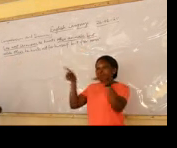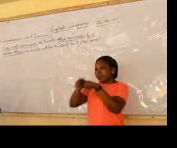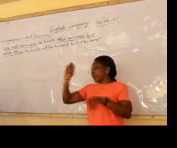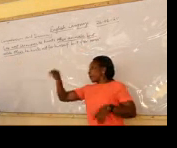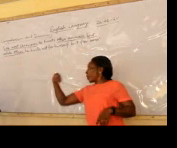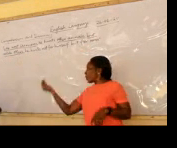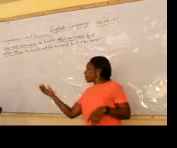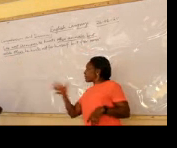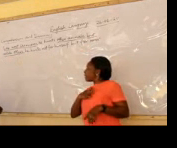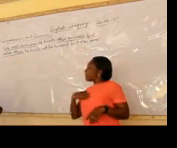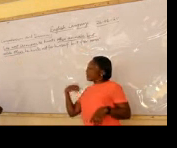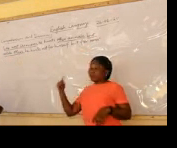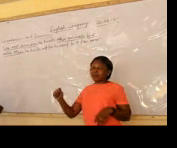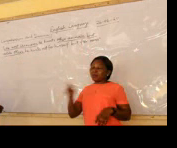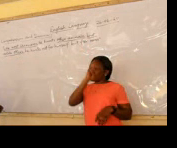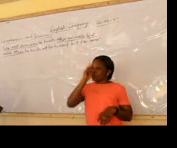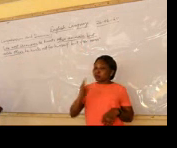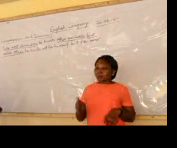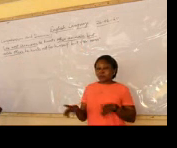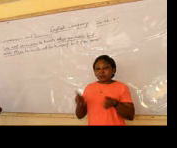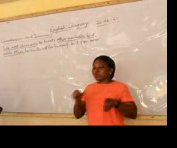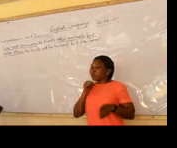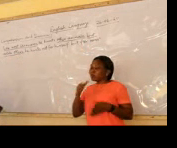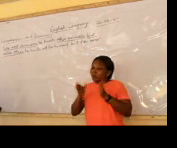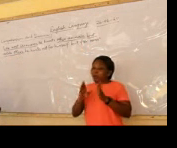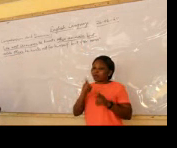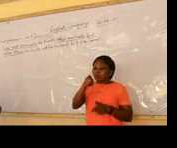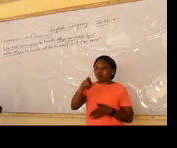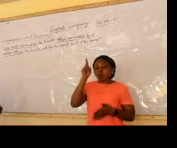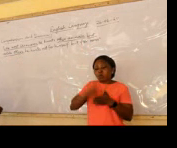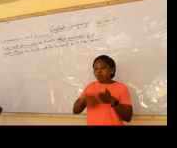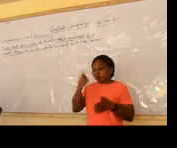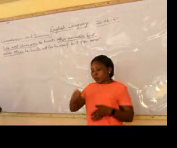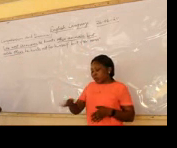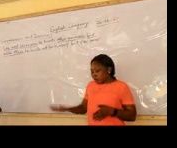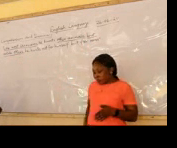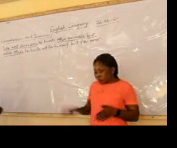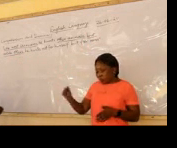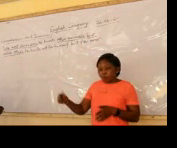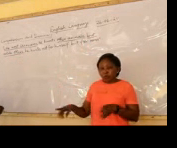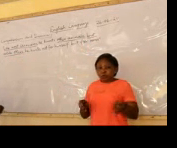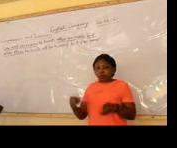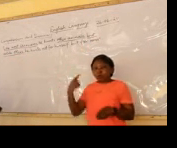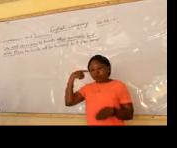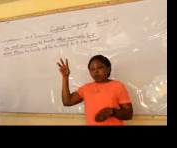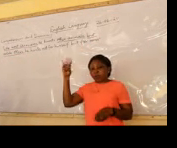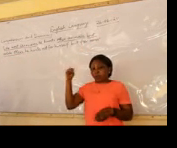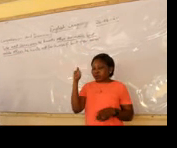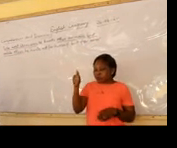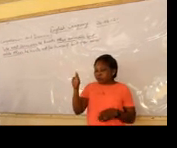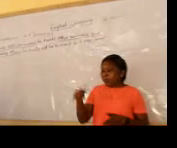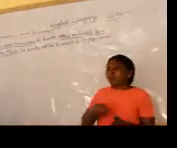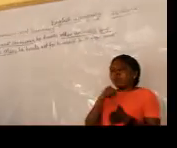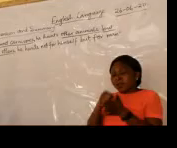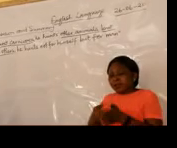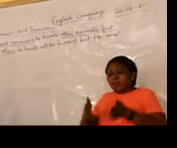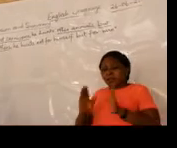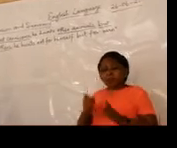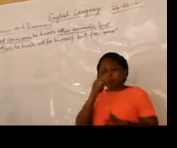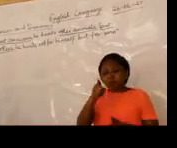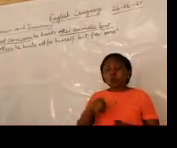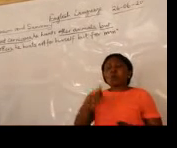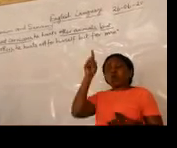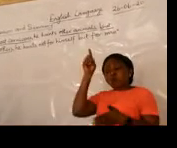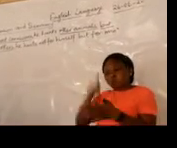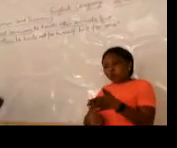And the question does not ask you what the dog does for himself. It asks you what